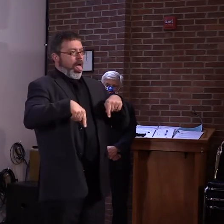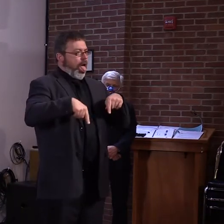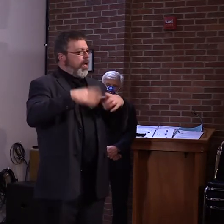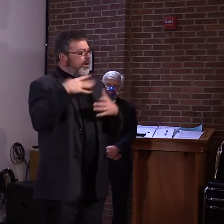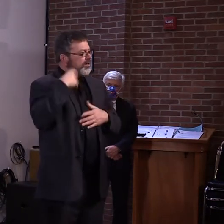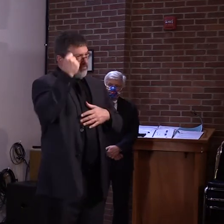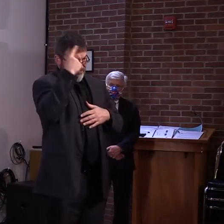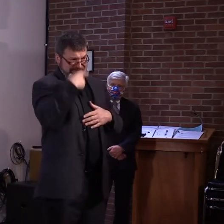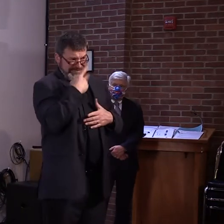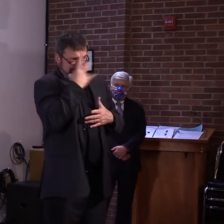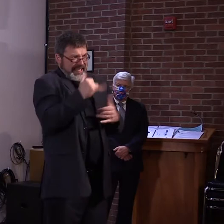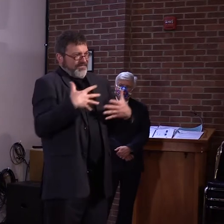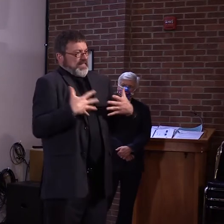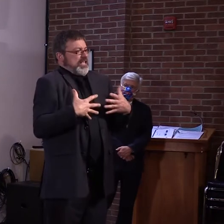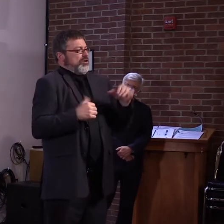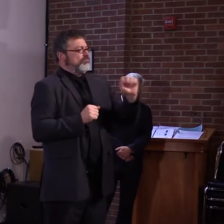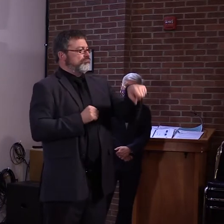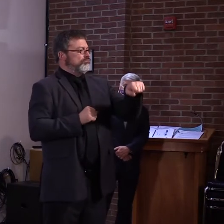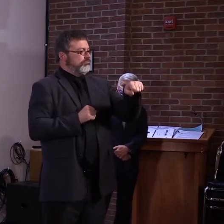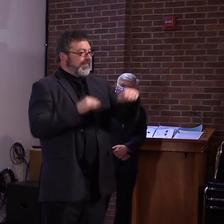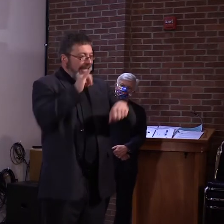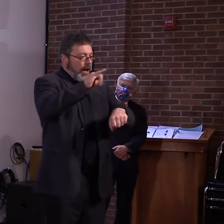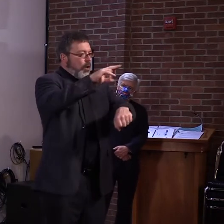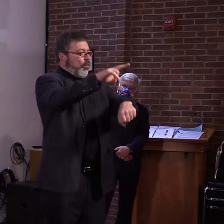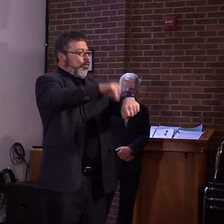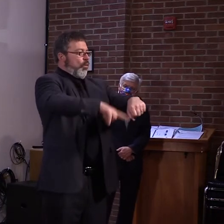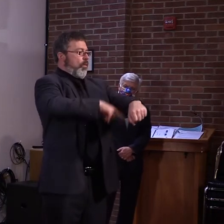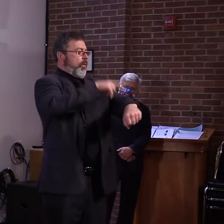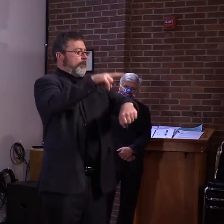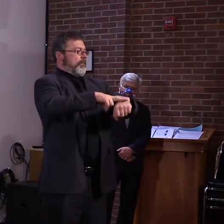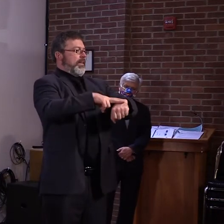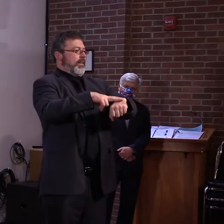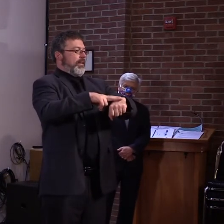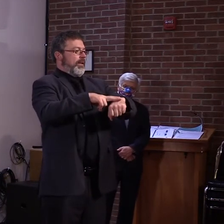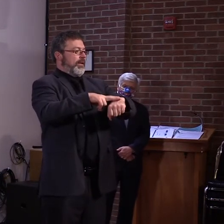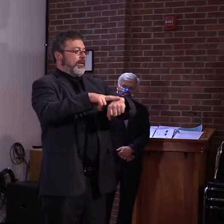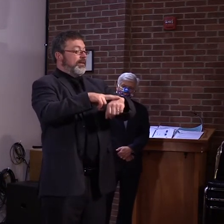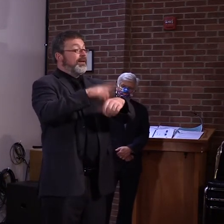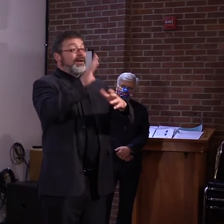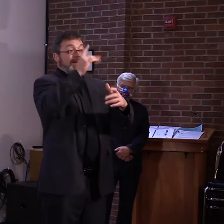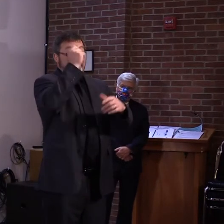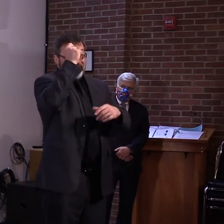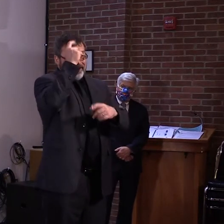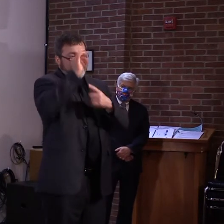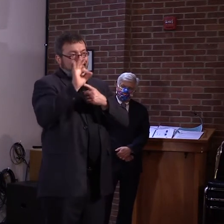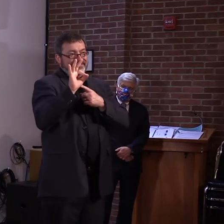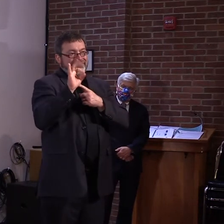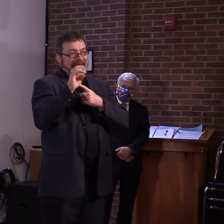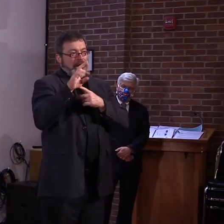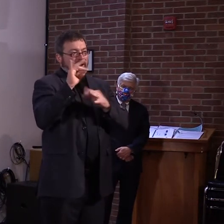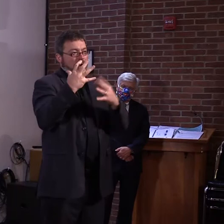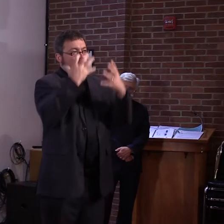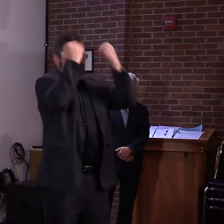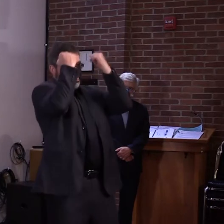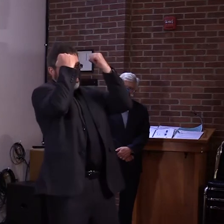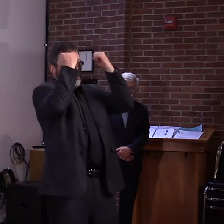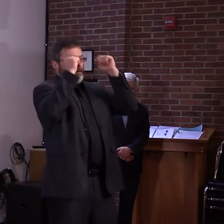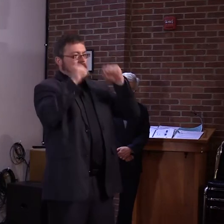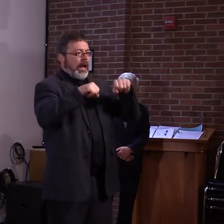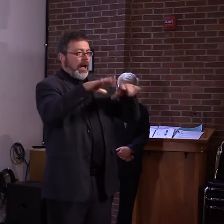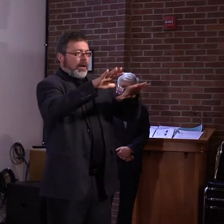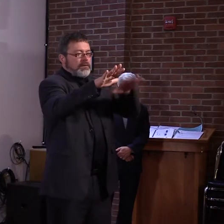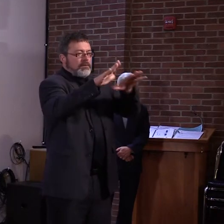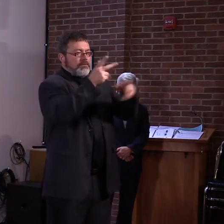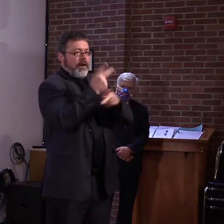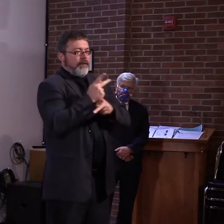apprehension out there. But sometimes the fear is worse than the virus itself. So we have to get a handle on that too. And we have to,